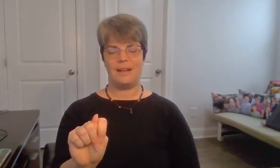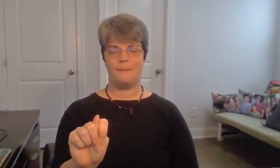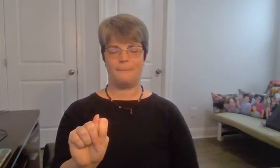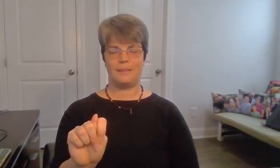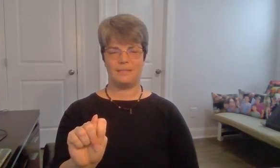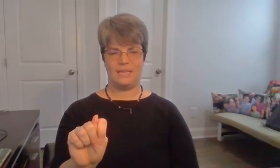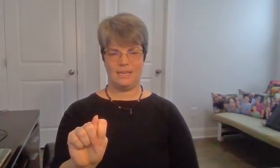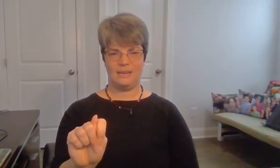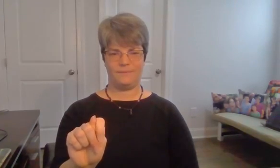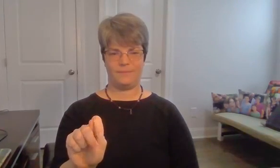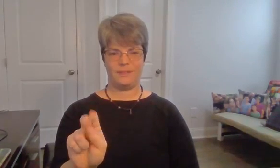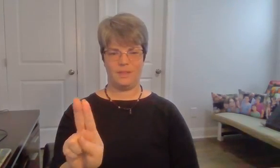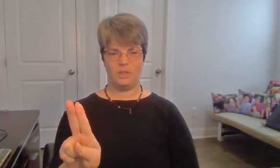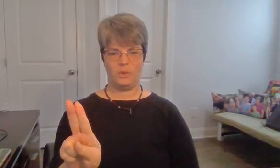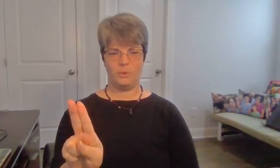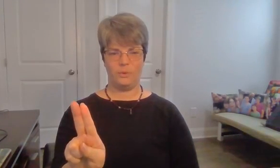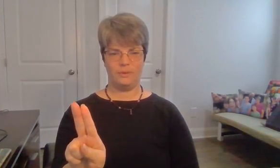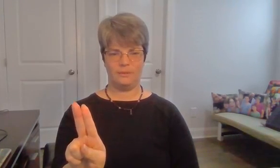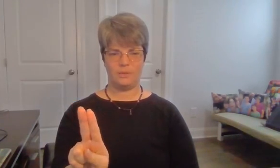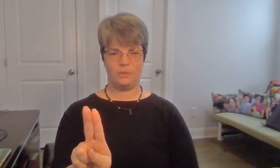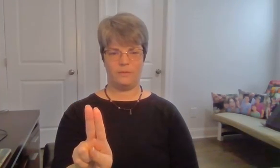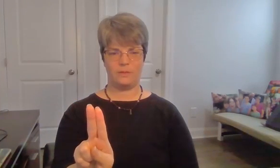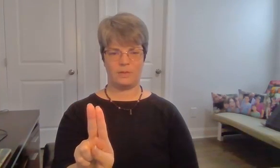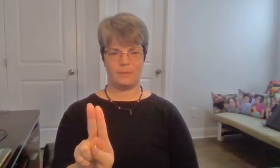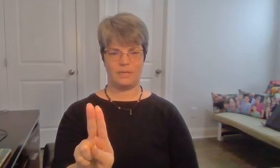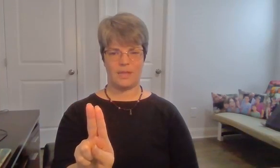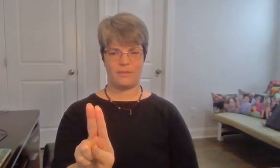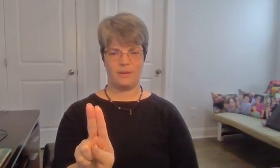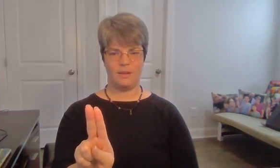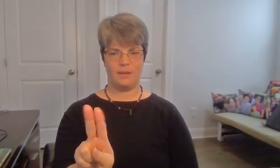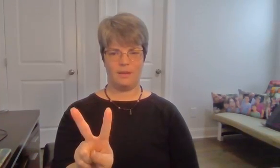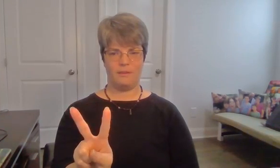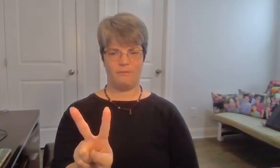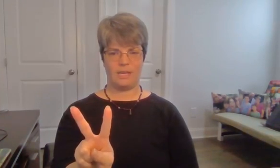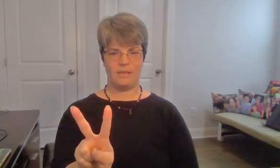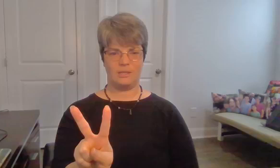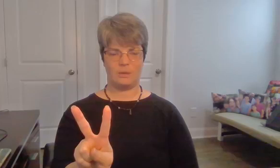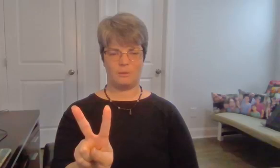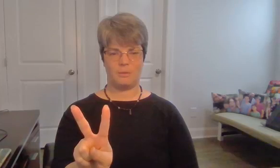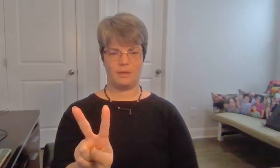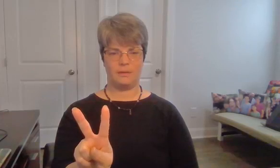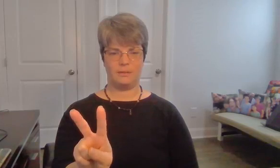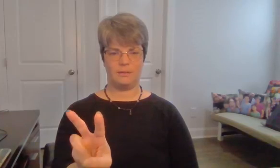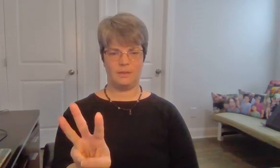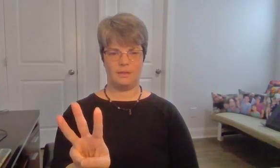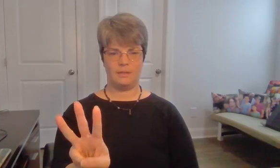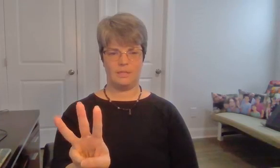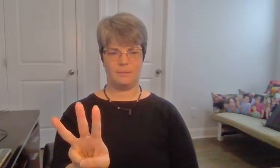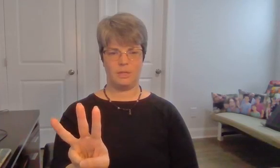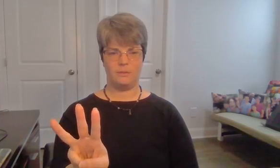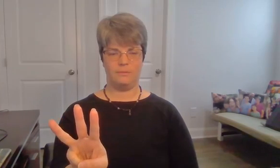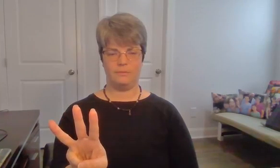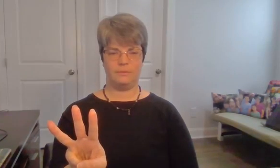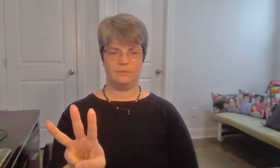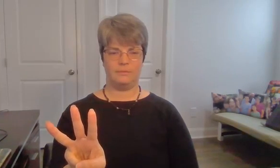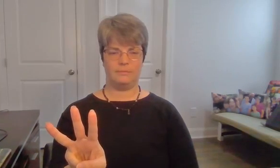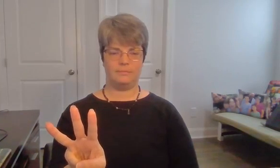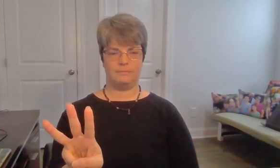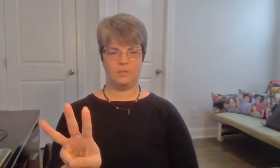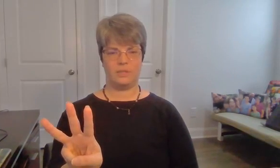there. T. U. 2 fingers up and together. V. Spread them apart. W. Looks like a